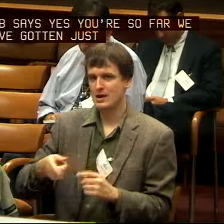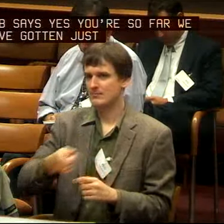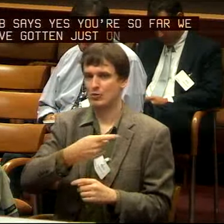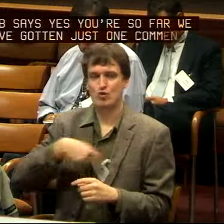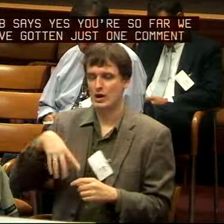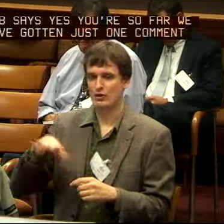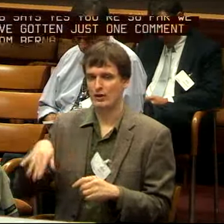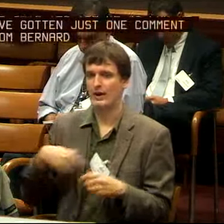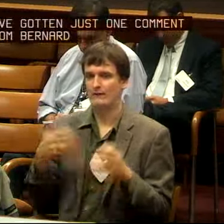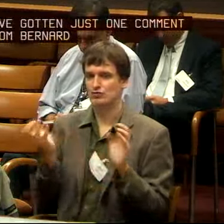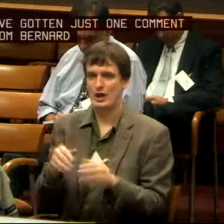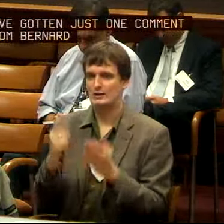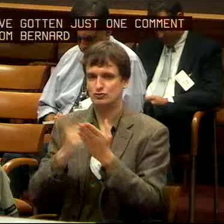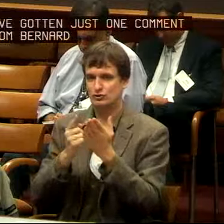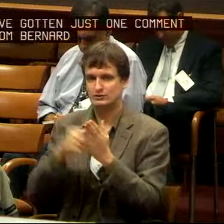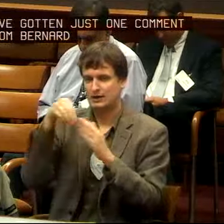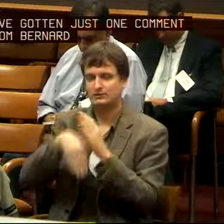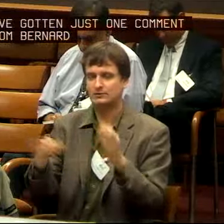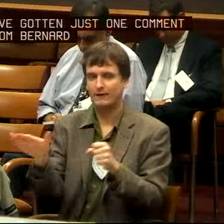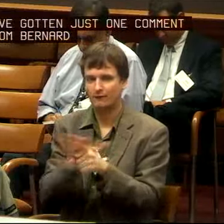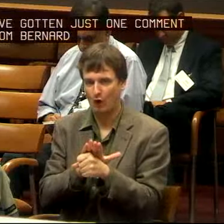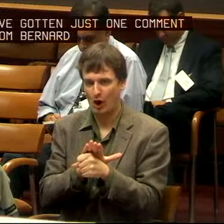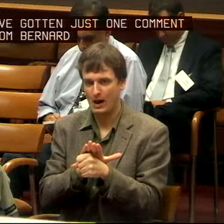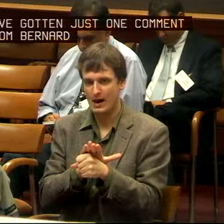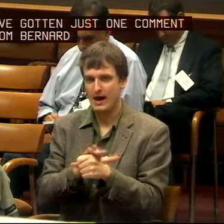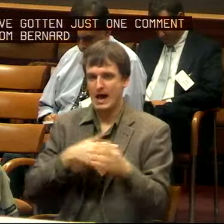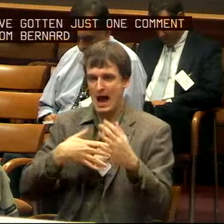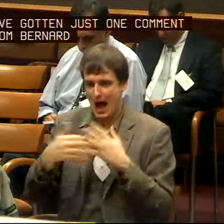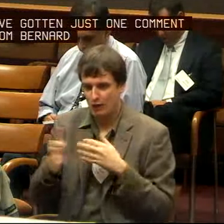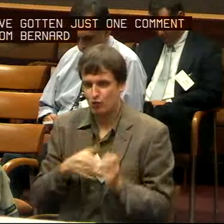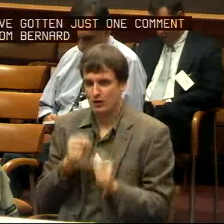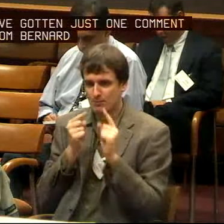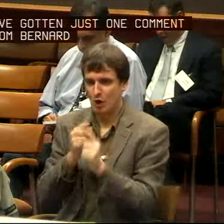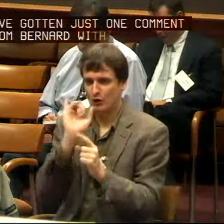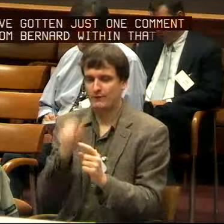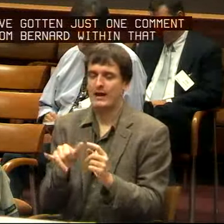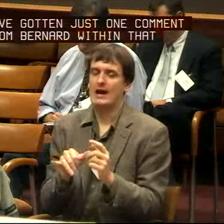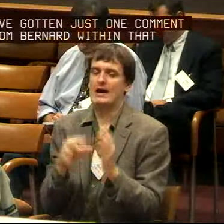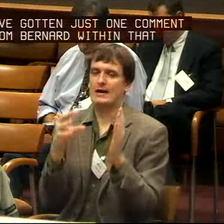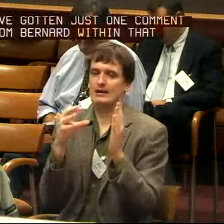that subcommittee, but we haven't had a real chance to discuss that and flesh that out in full.